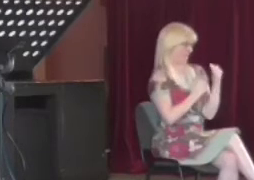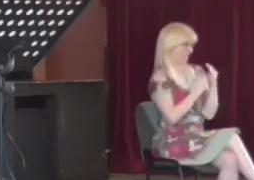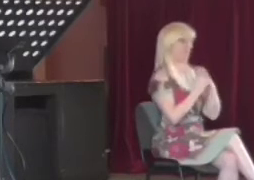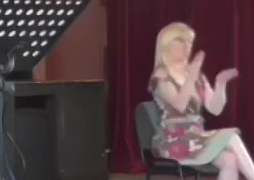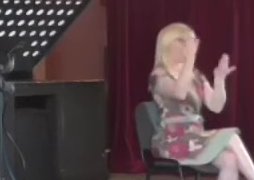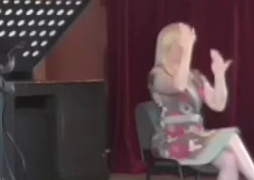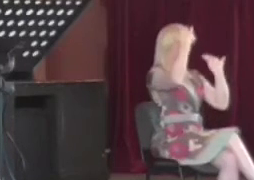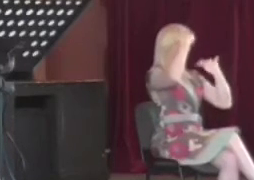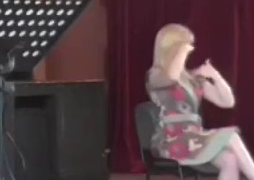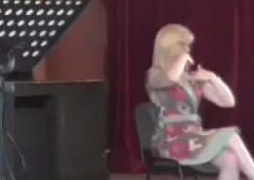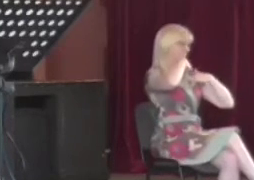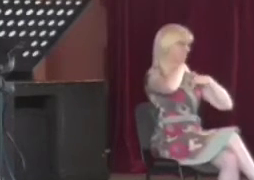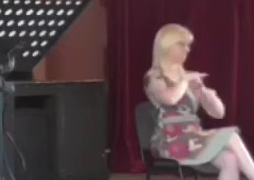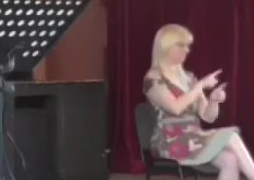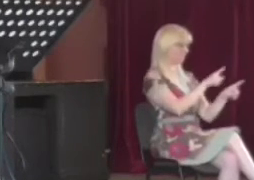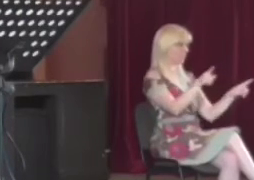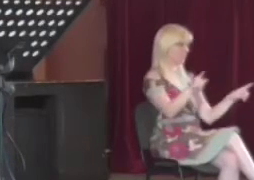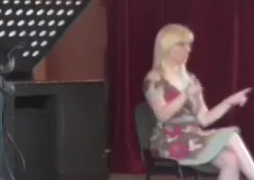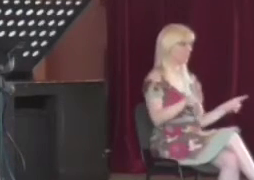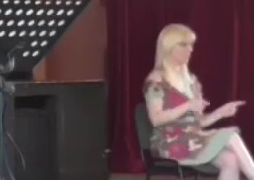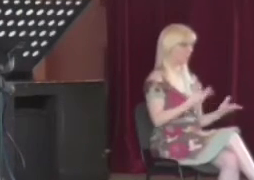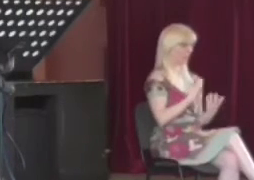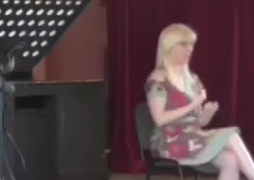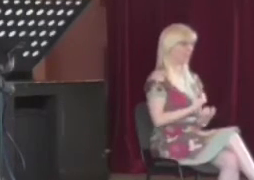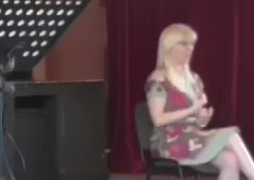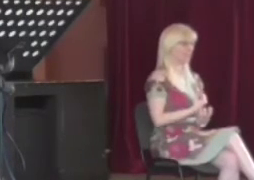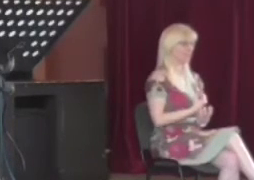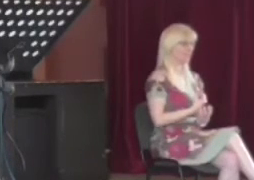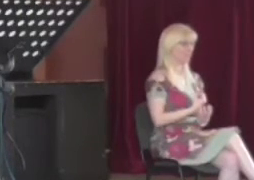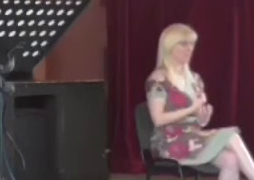Paul said this in Philippians.